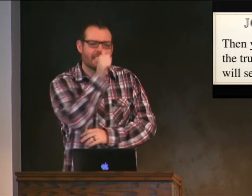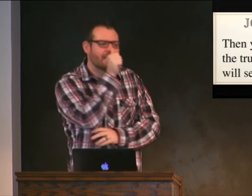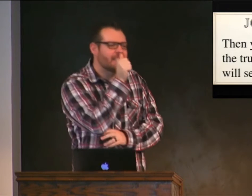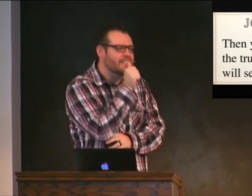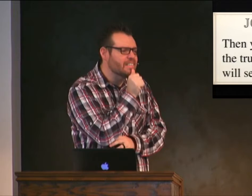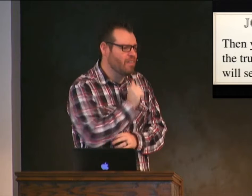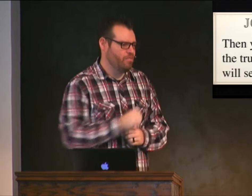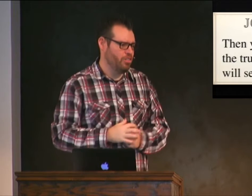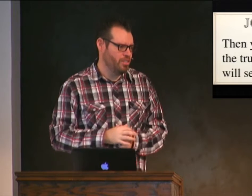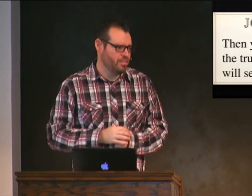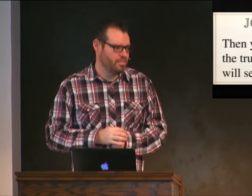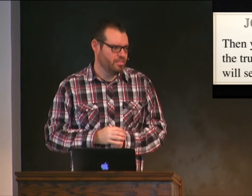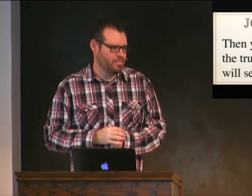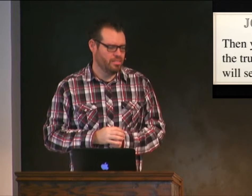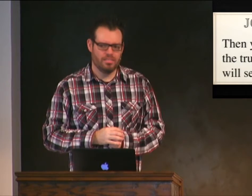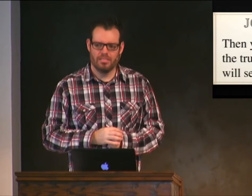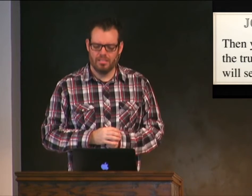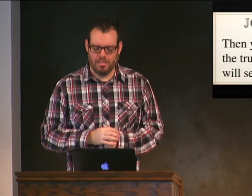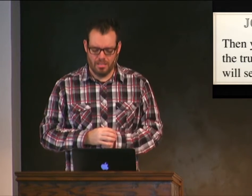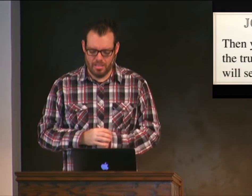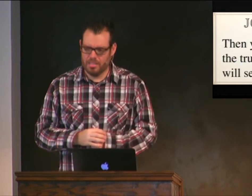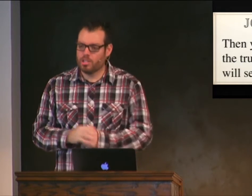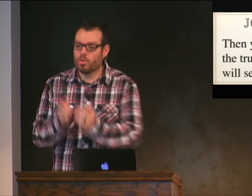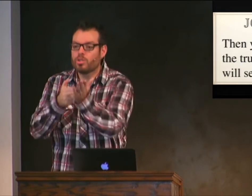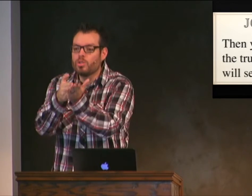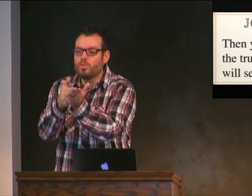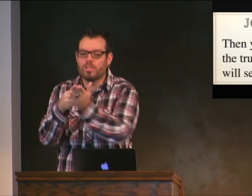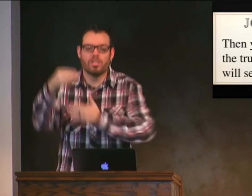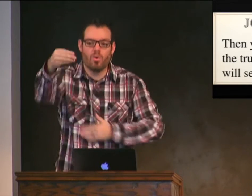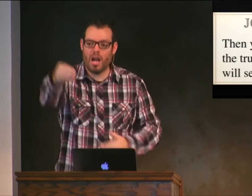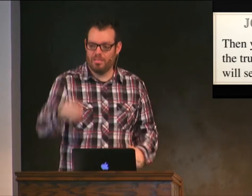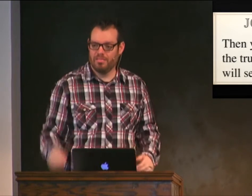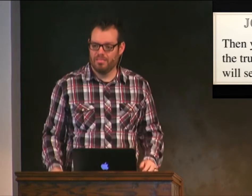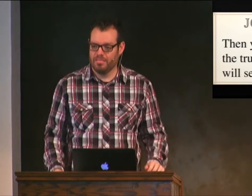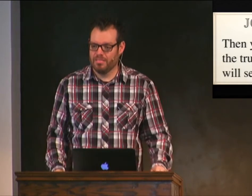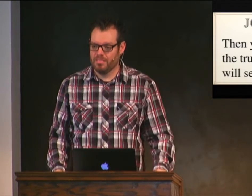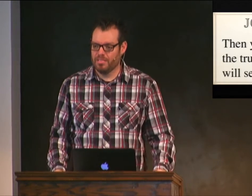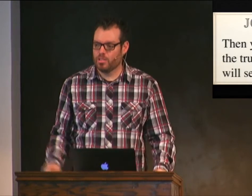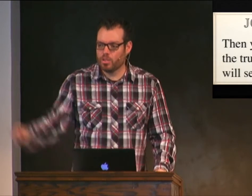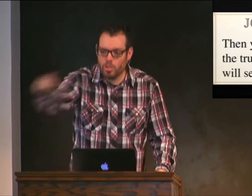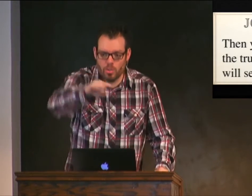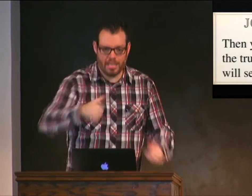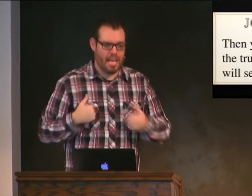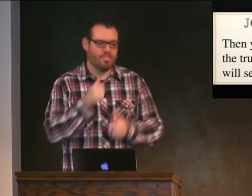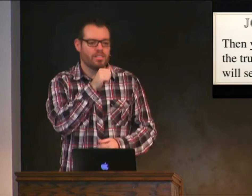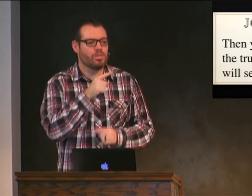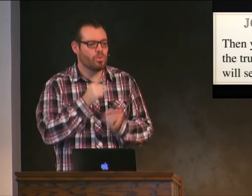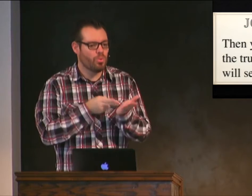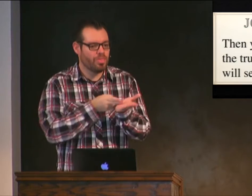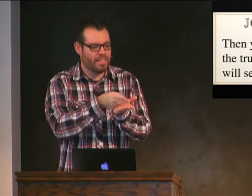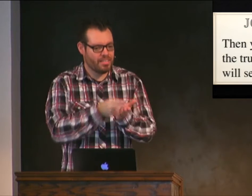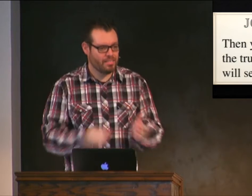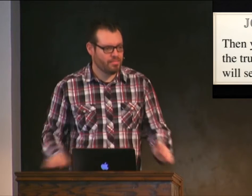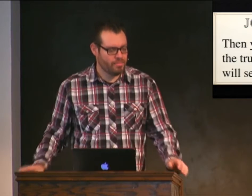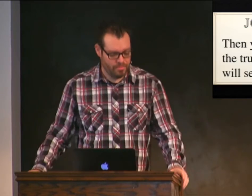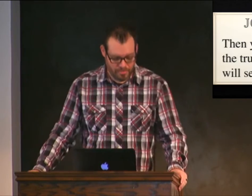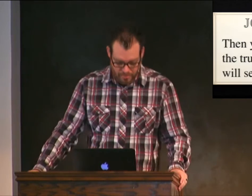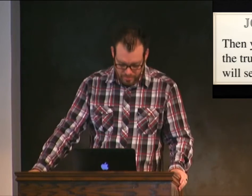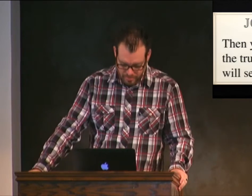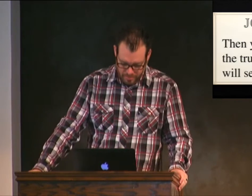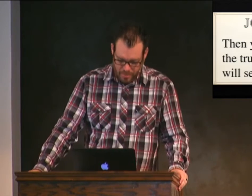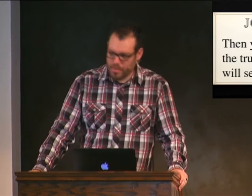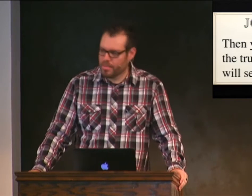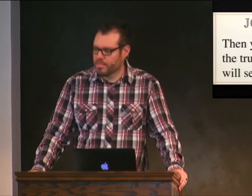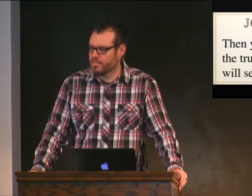Jesus had to suffer so the truth can go out, so you can have the truth.